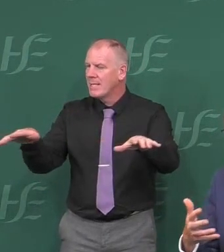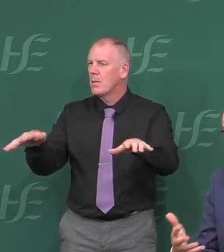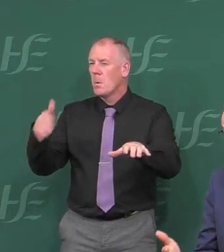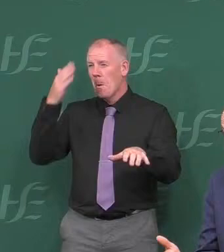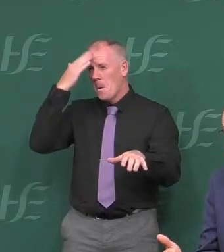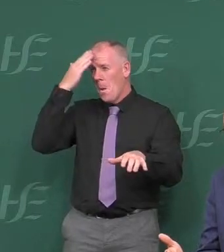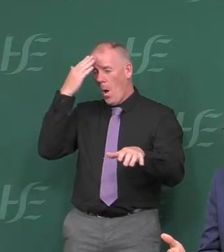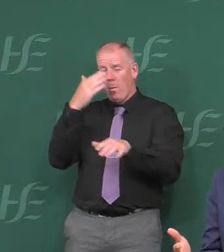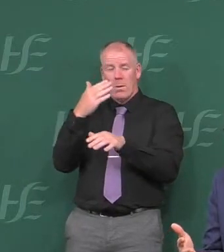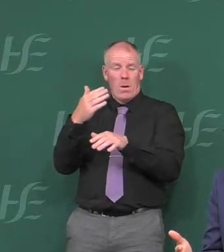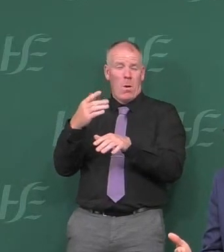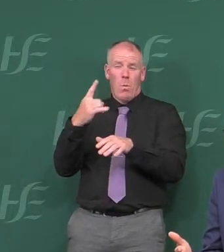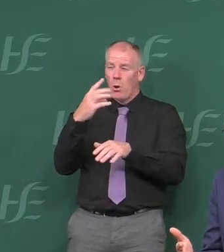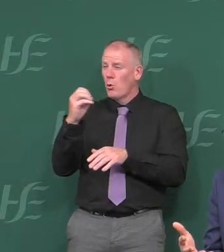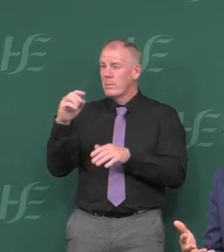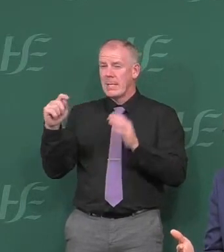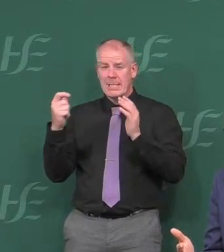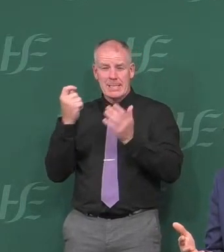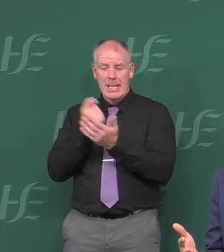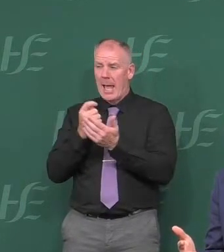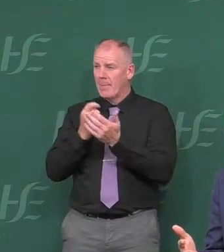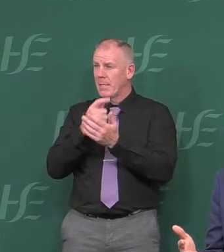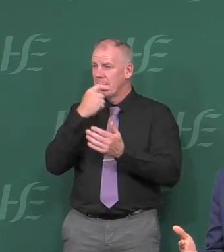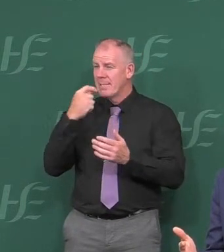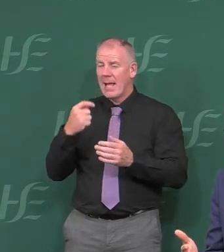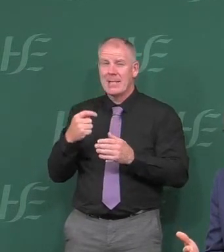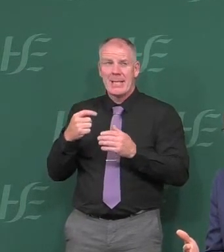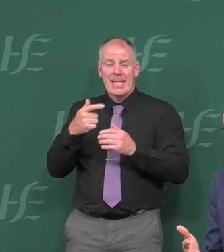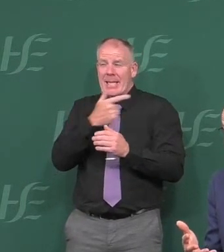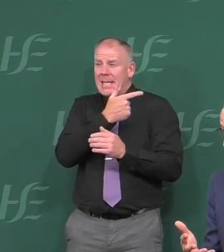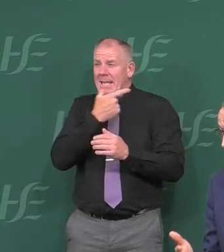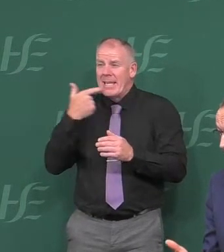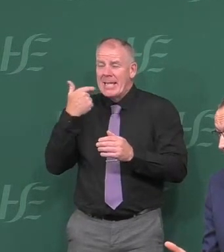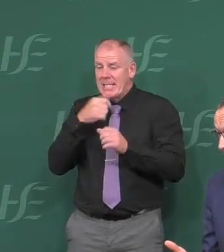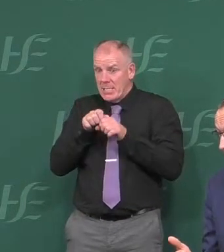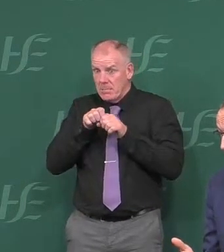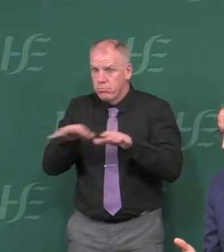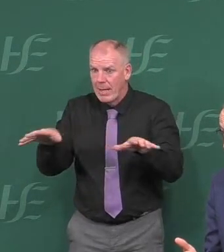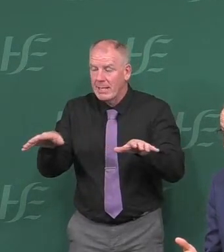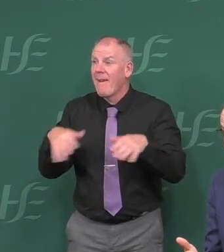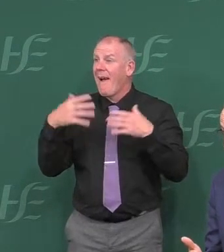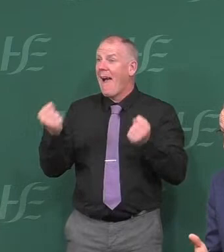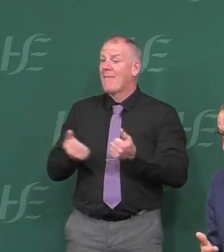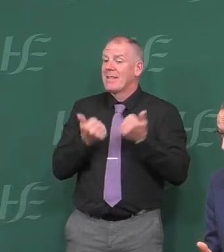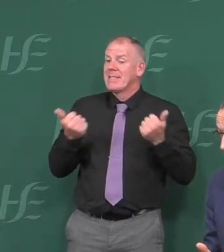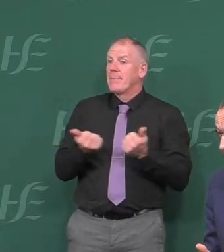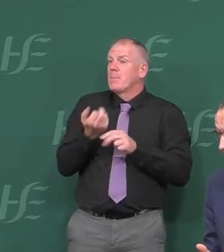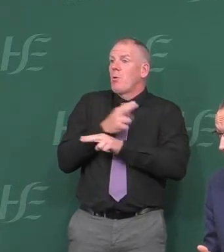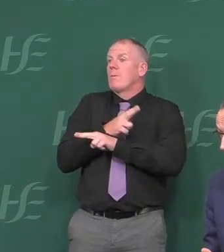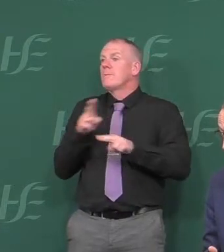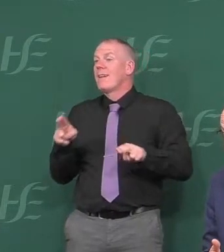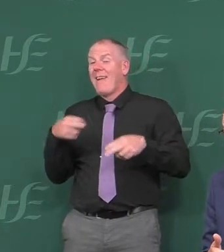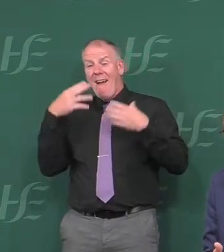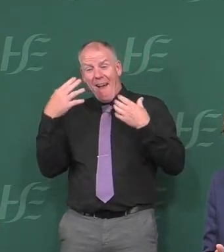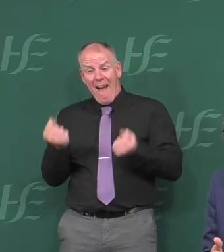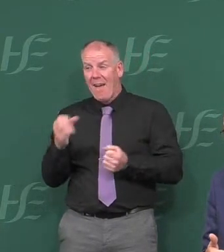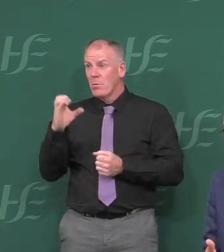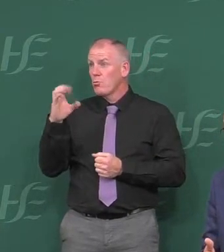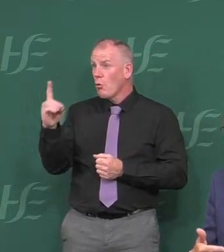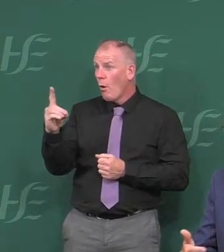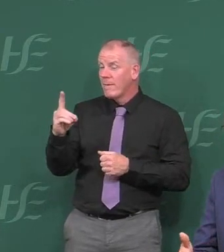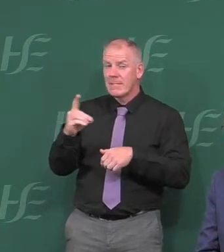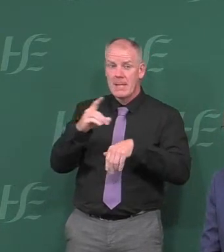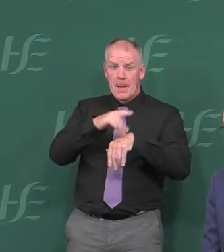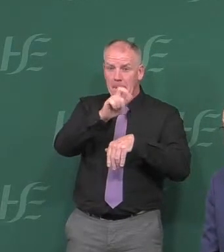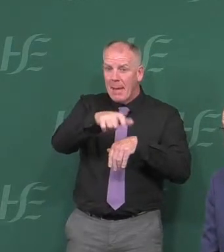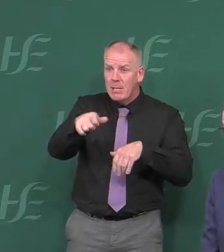heard 100 times, Richard, how transmissible this virus is. So whether you're symptomatic or asymptomatic, if you have COVID and you're a patient or a